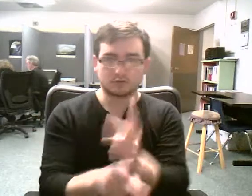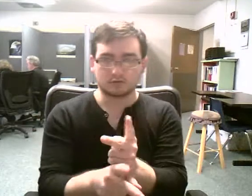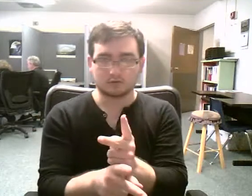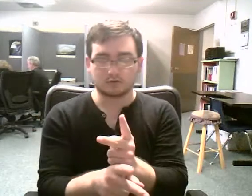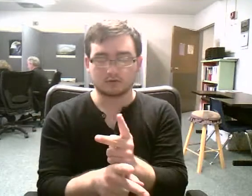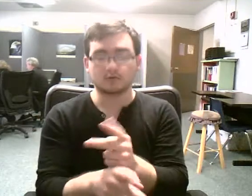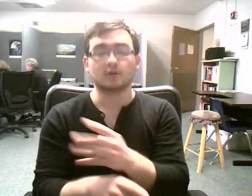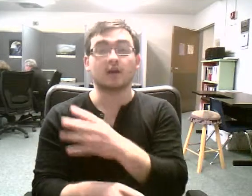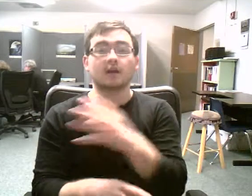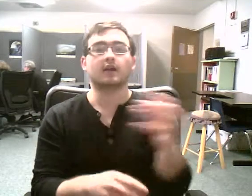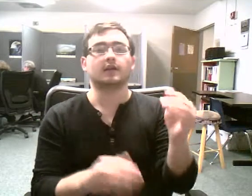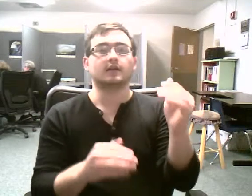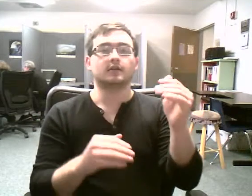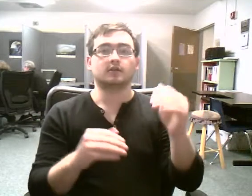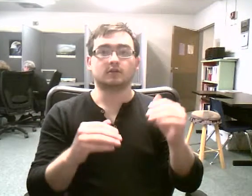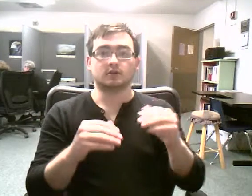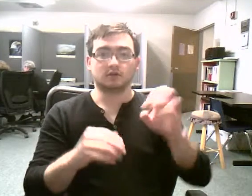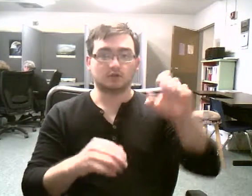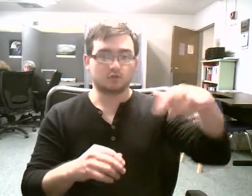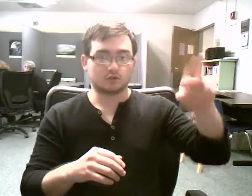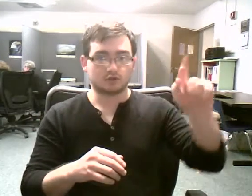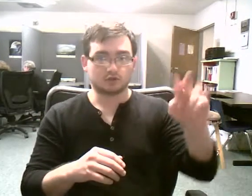the equation. Let's see how that's done.